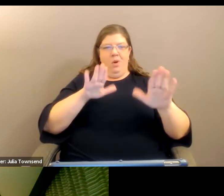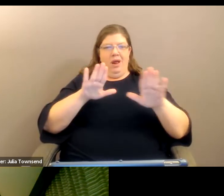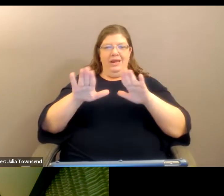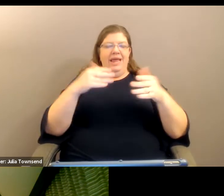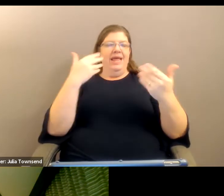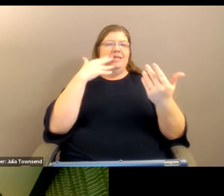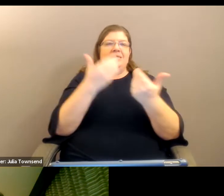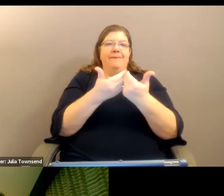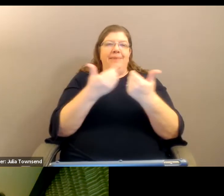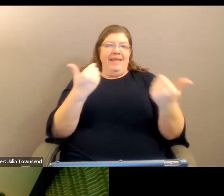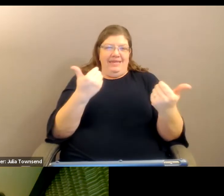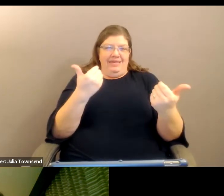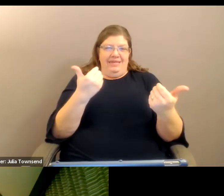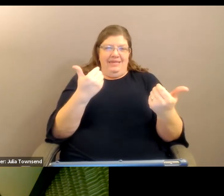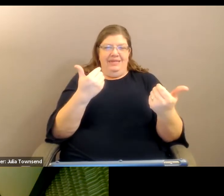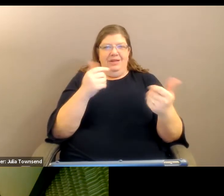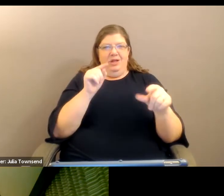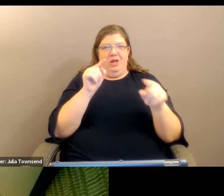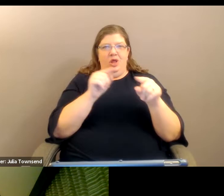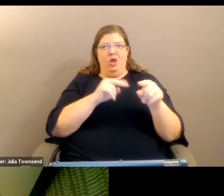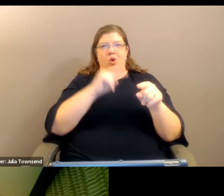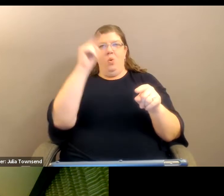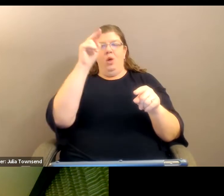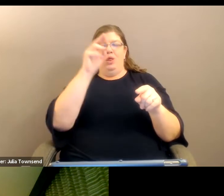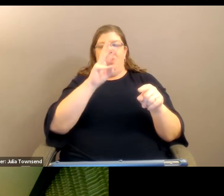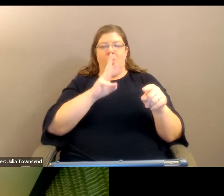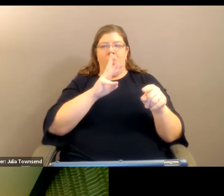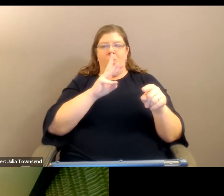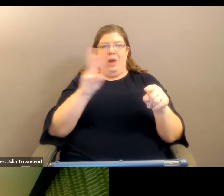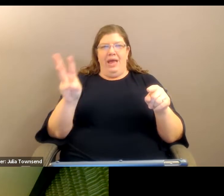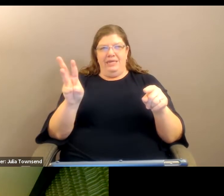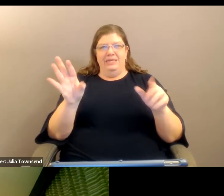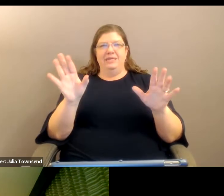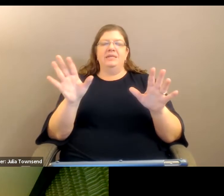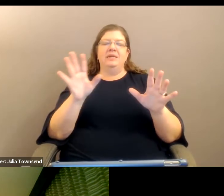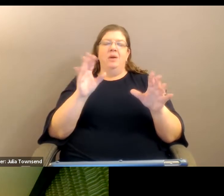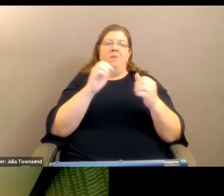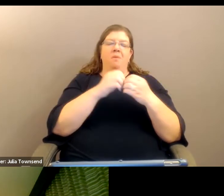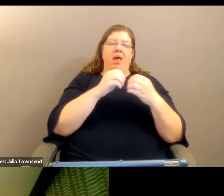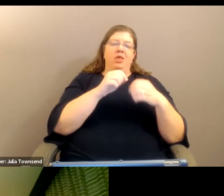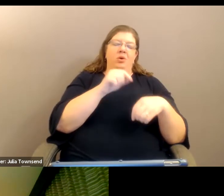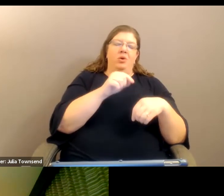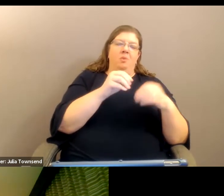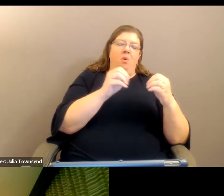splits those 2 kind of in the northwest, and the other scenario more of